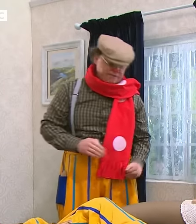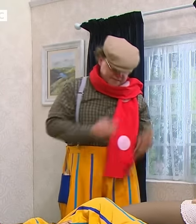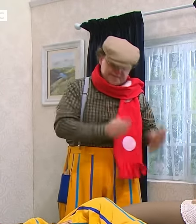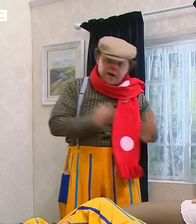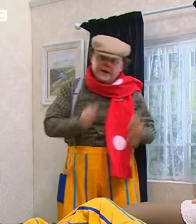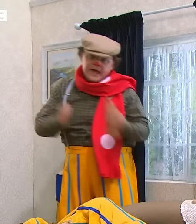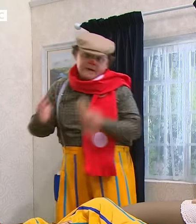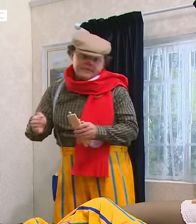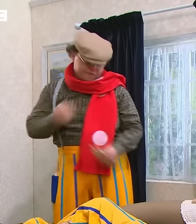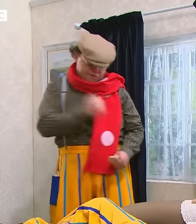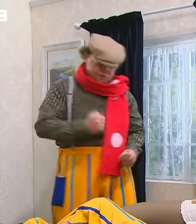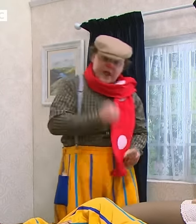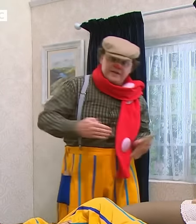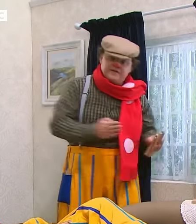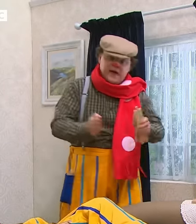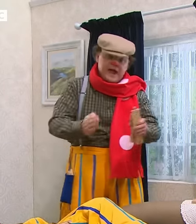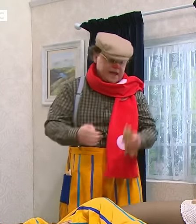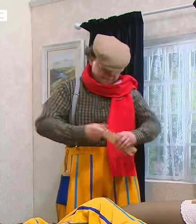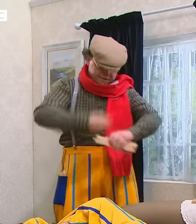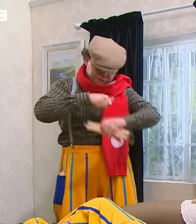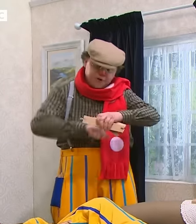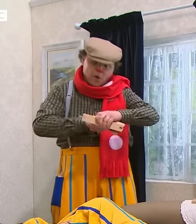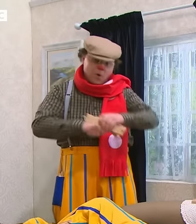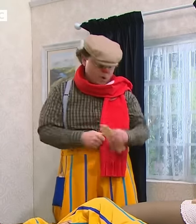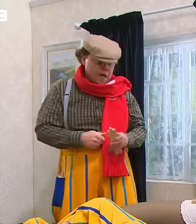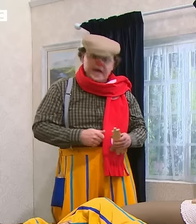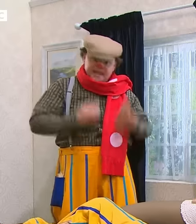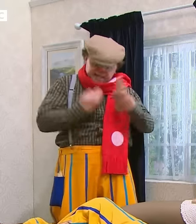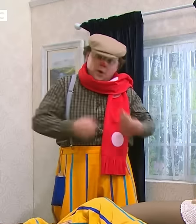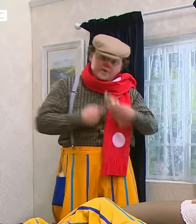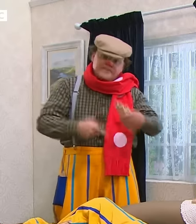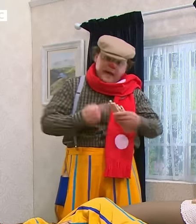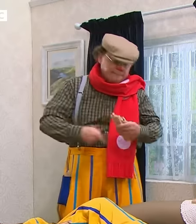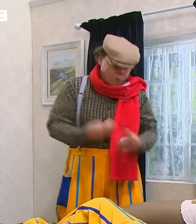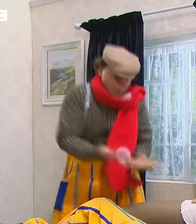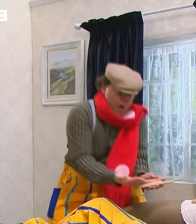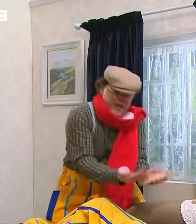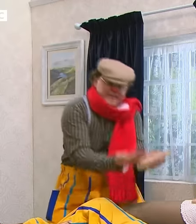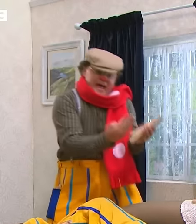have to tidy up this train track before Lord Tumble wakes up.